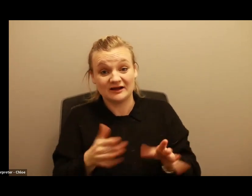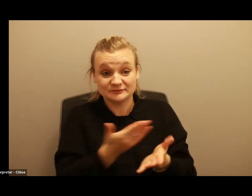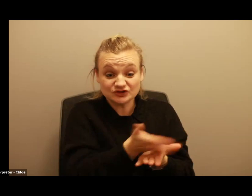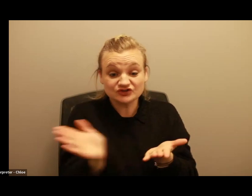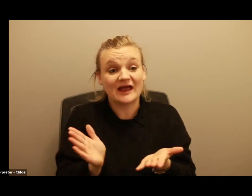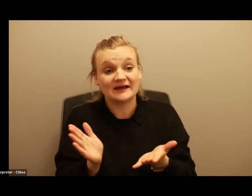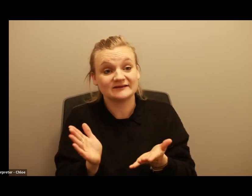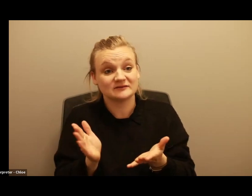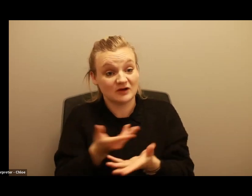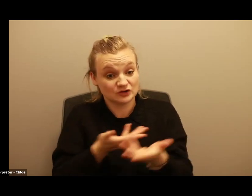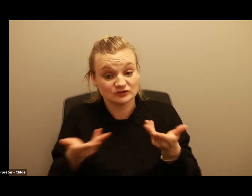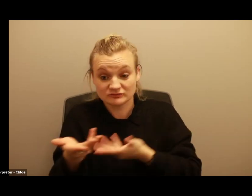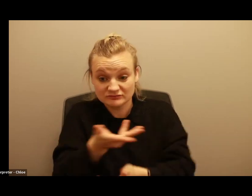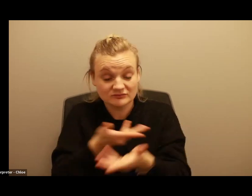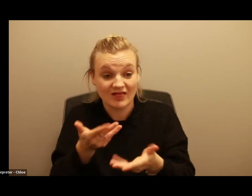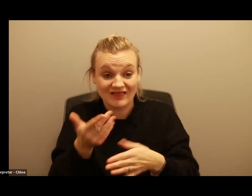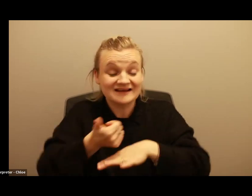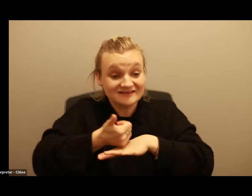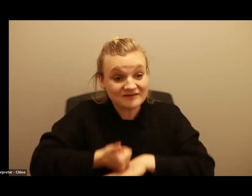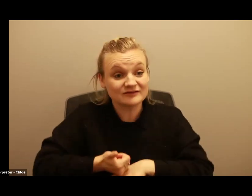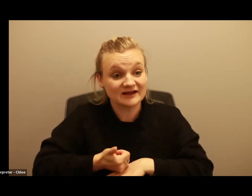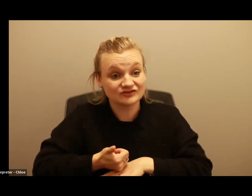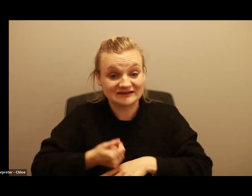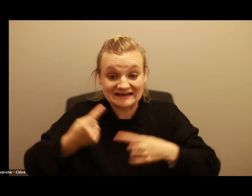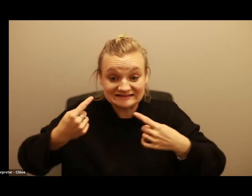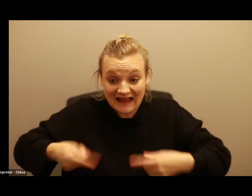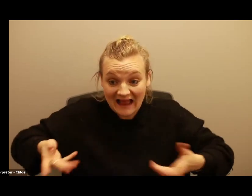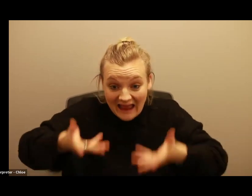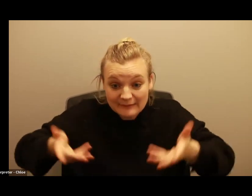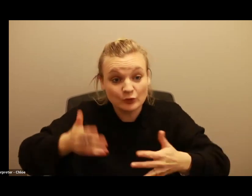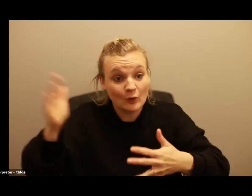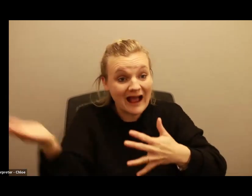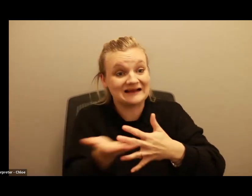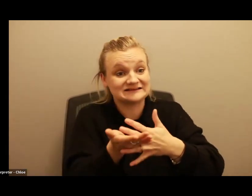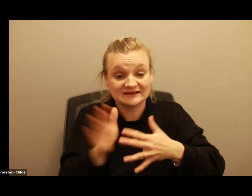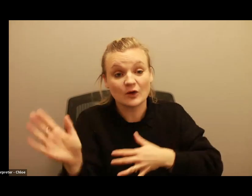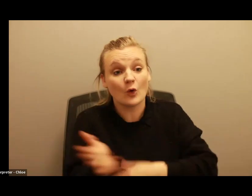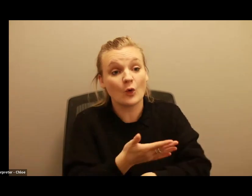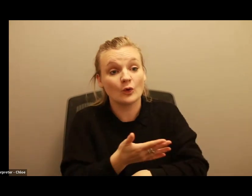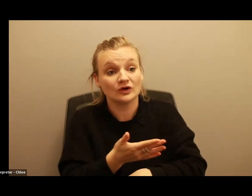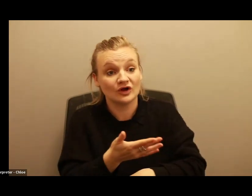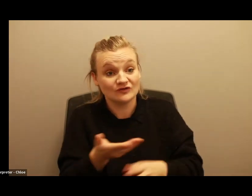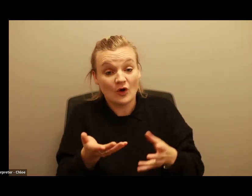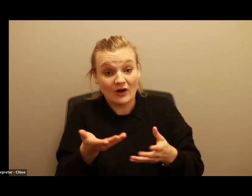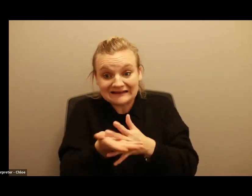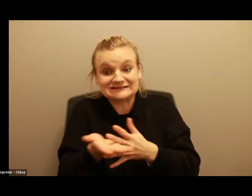the foundation of everything, is enabling people to access the conversations